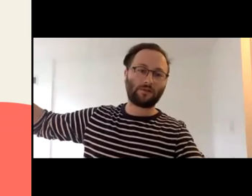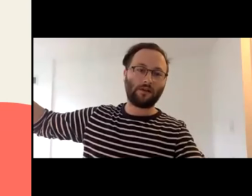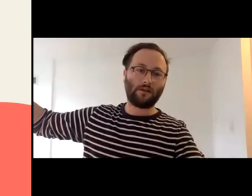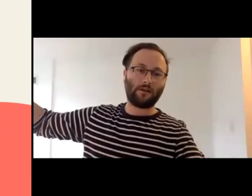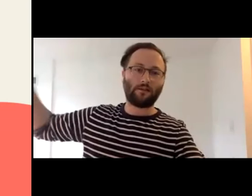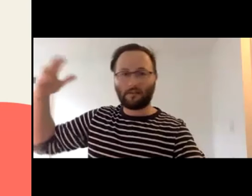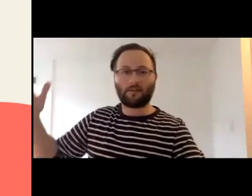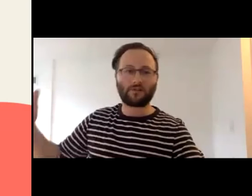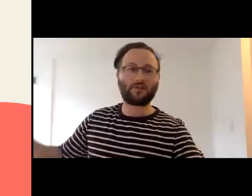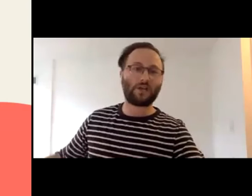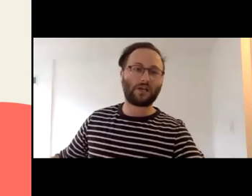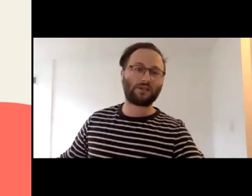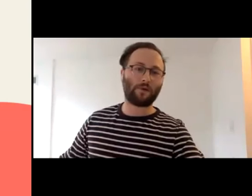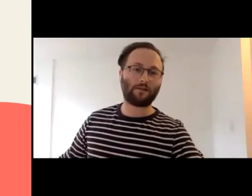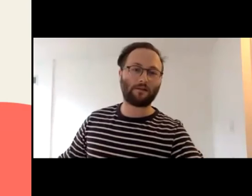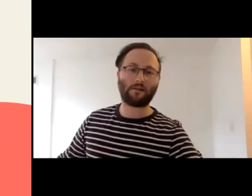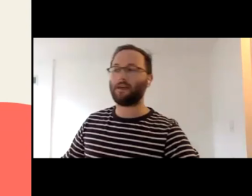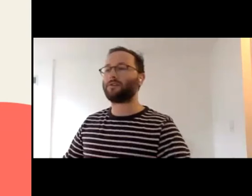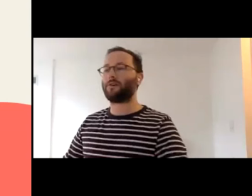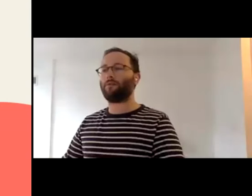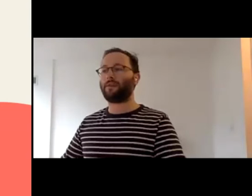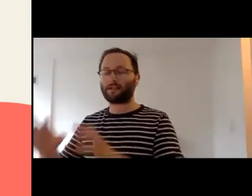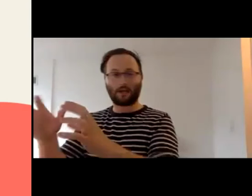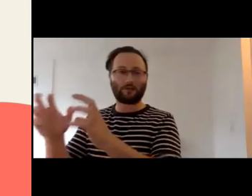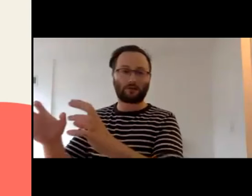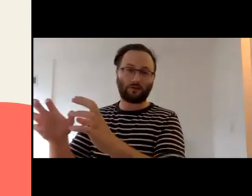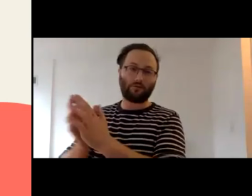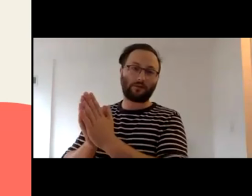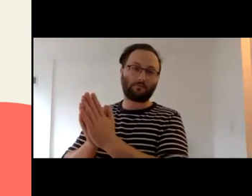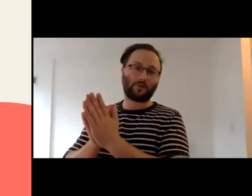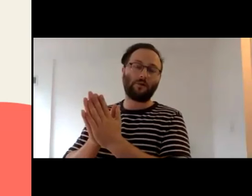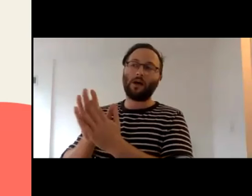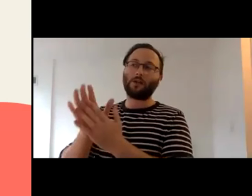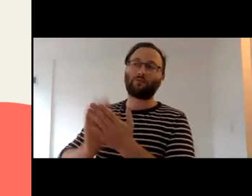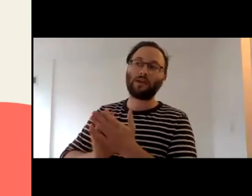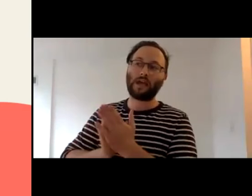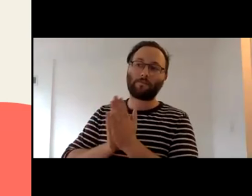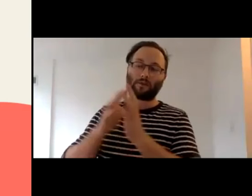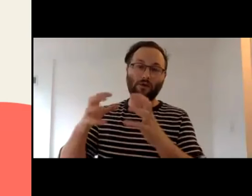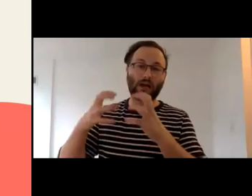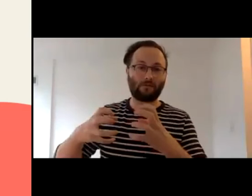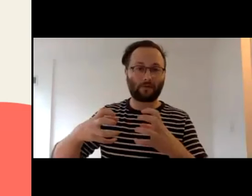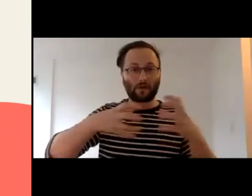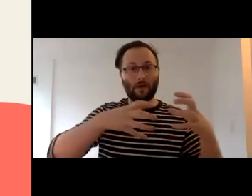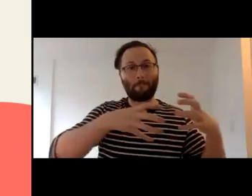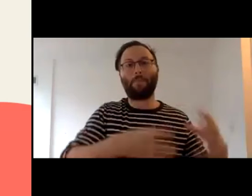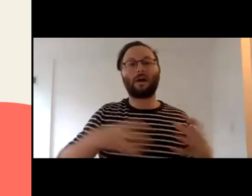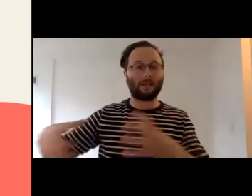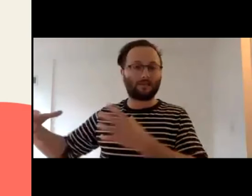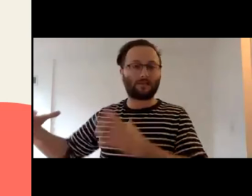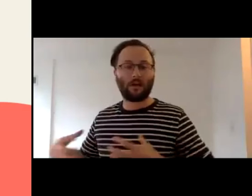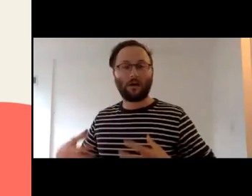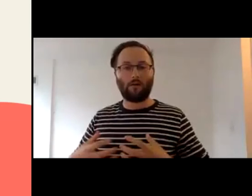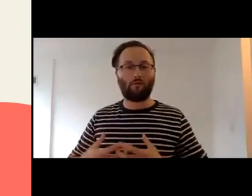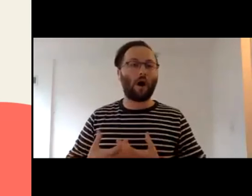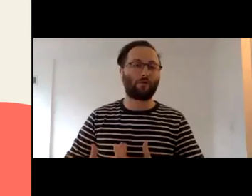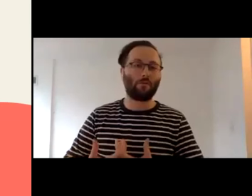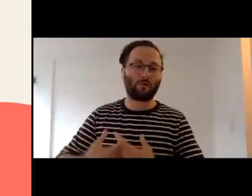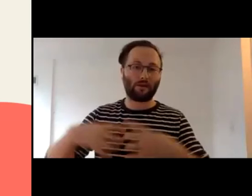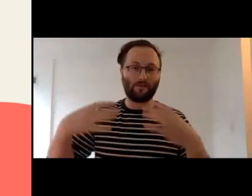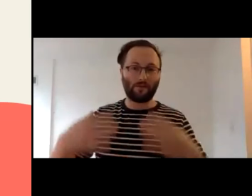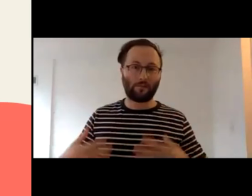knows, there's a chance I might. And so that's kind of social loafing. So to recap, the three kind of like buckets of